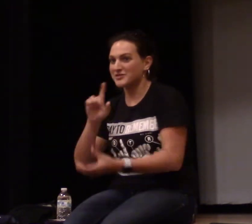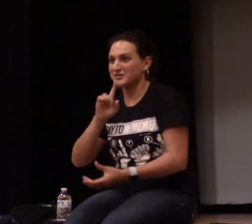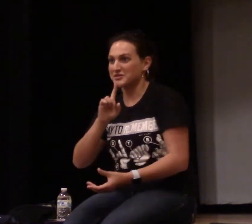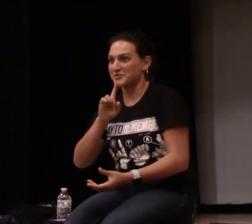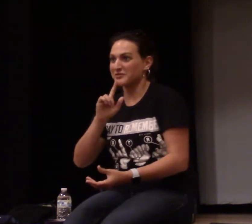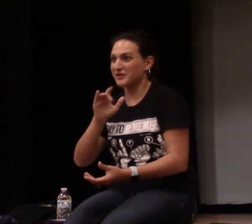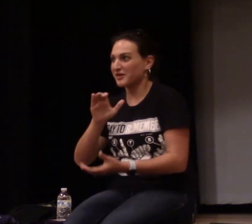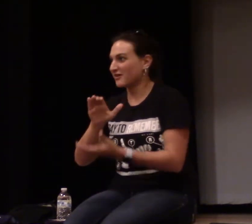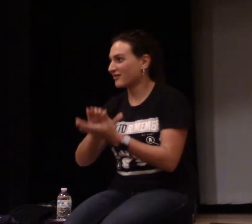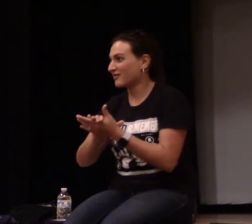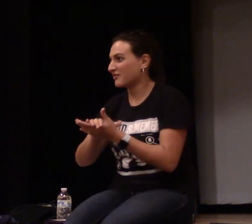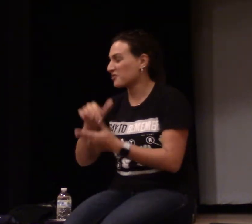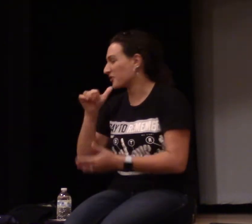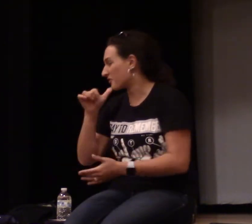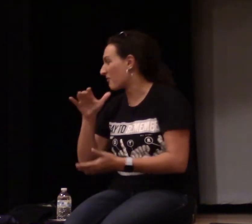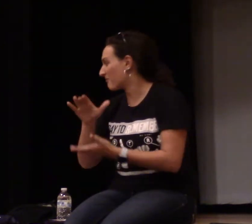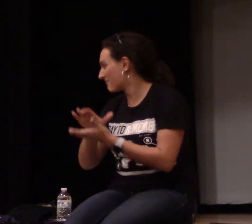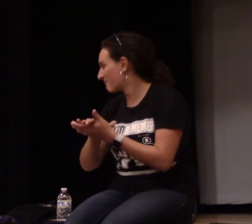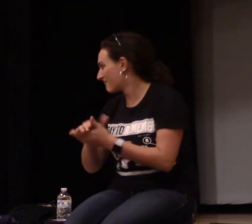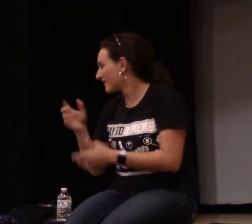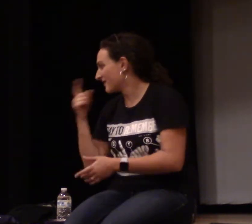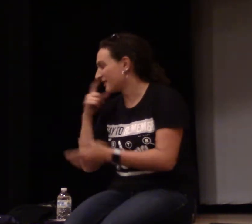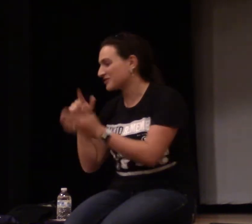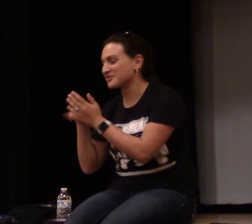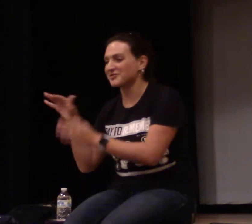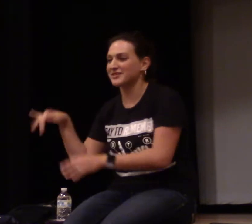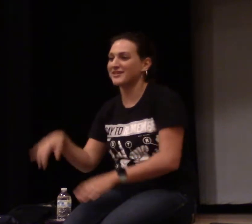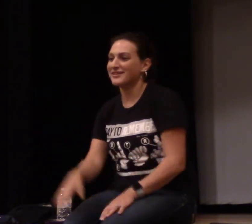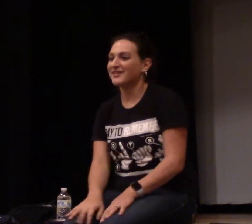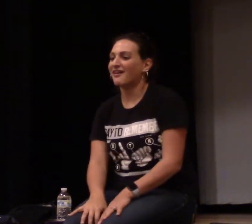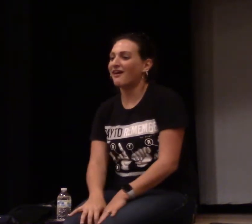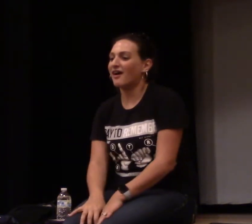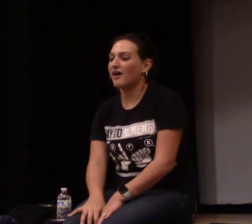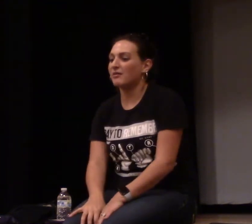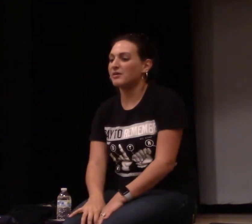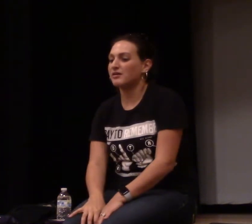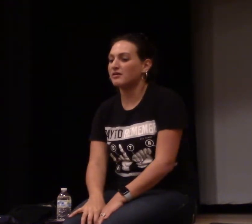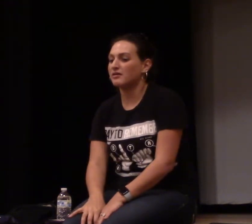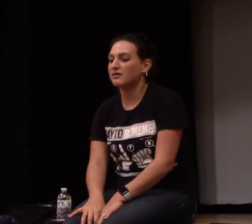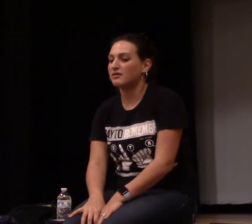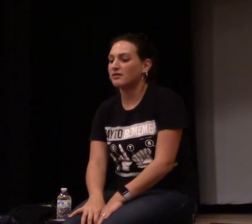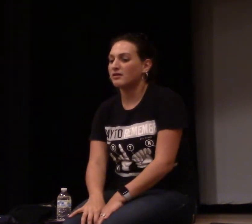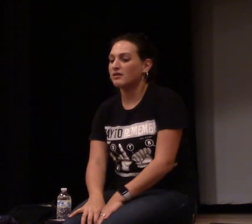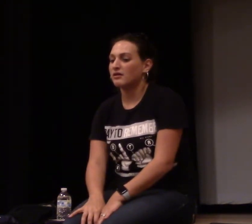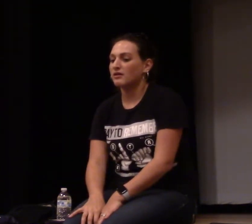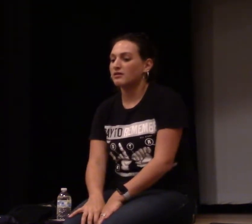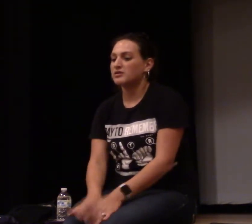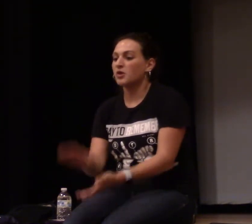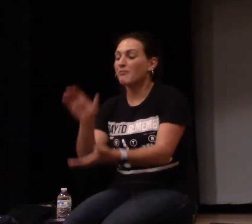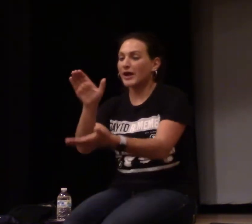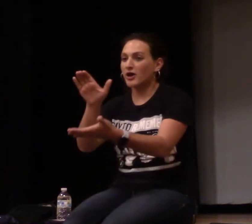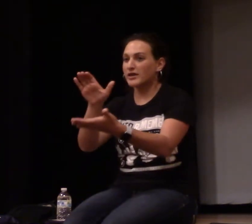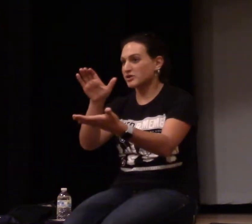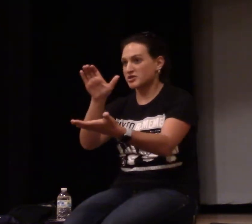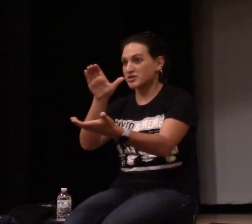touch it with your finger or your thumb. Yeah, I just noticed that. So married, just in